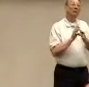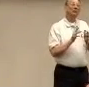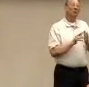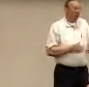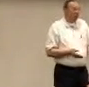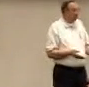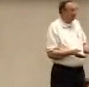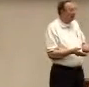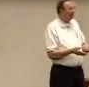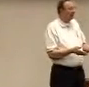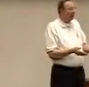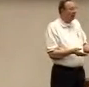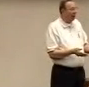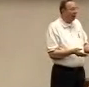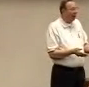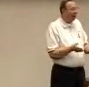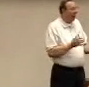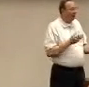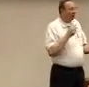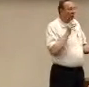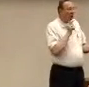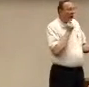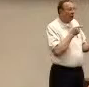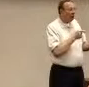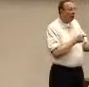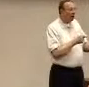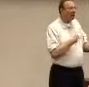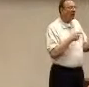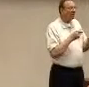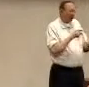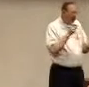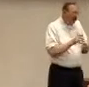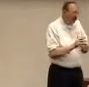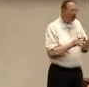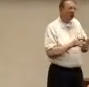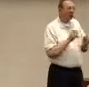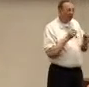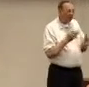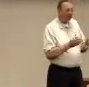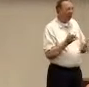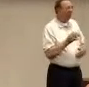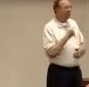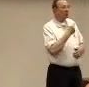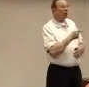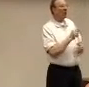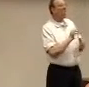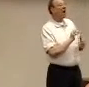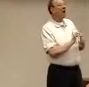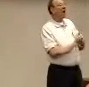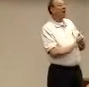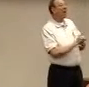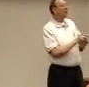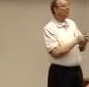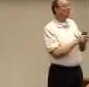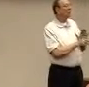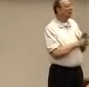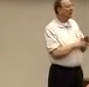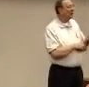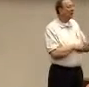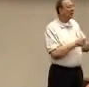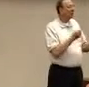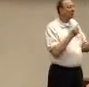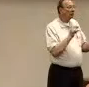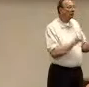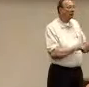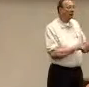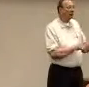married to Jesus. I never taught him that. I taught him he needed Jesus. I taught him a lot of things. I never taught him the marriage principle.